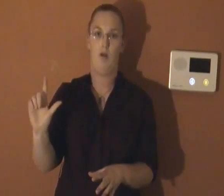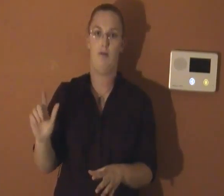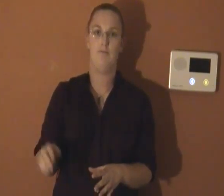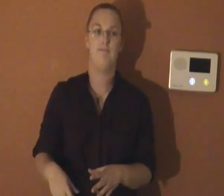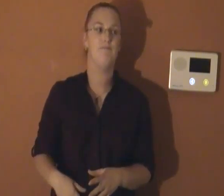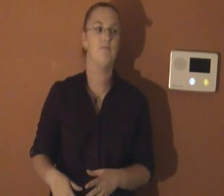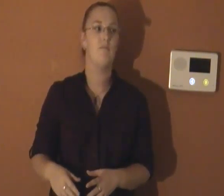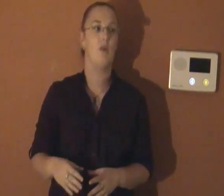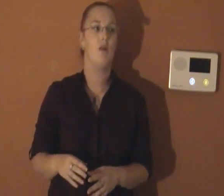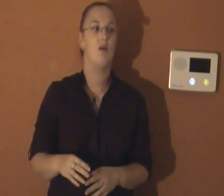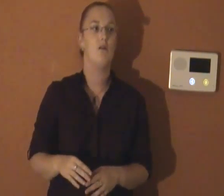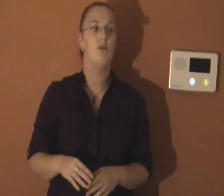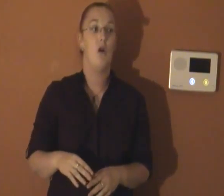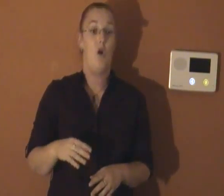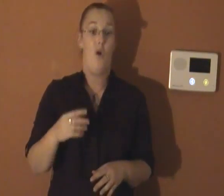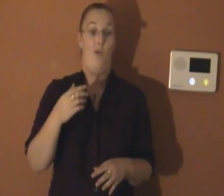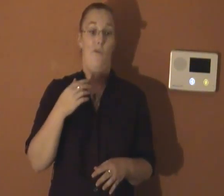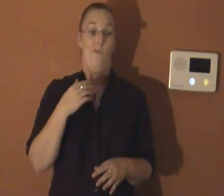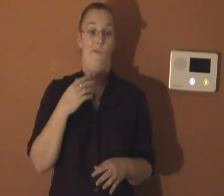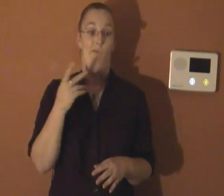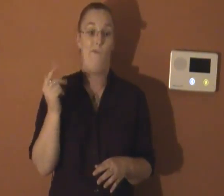used to take to the bedroom.